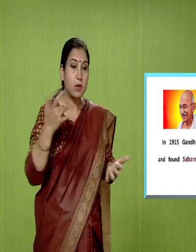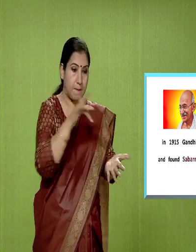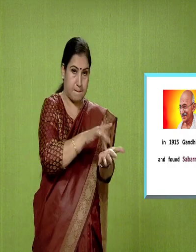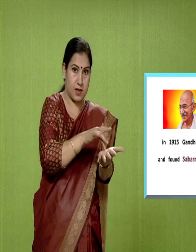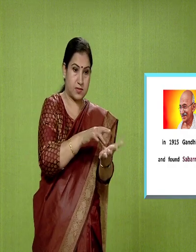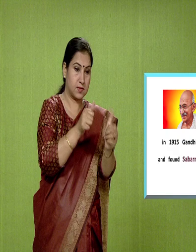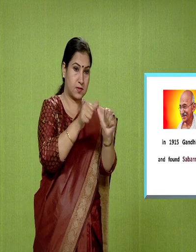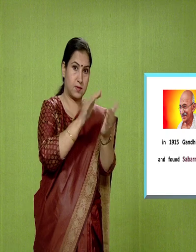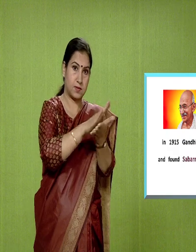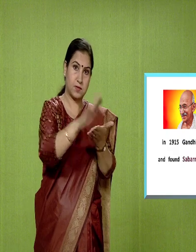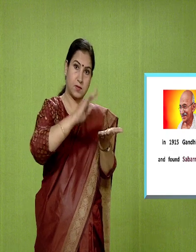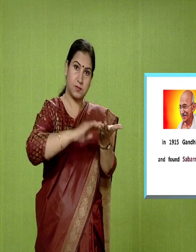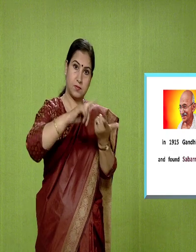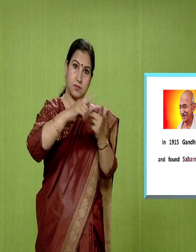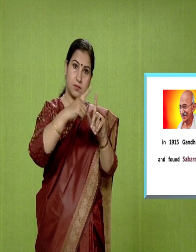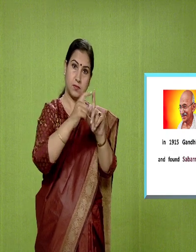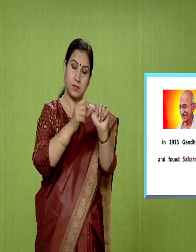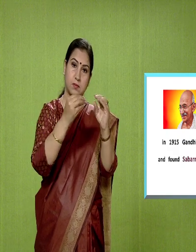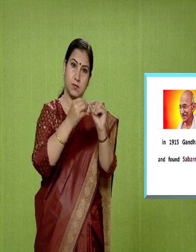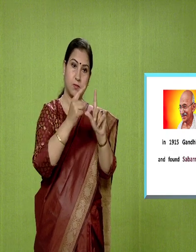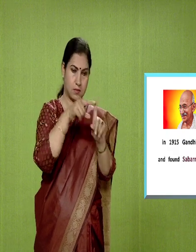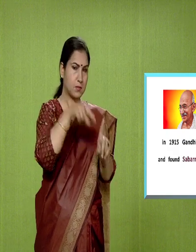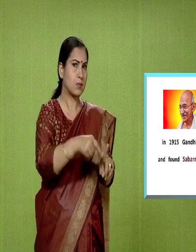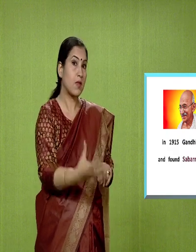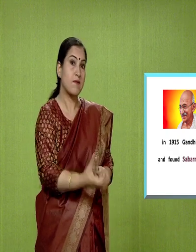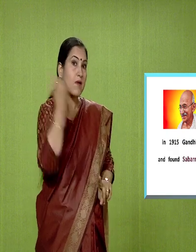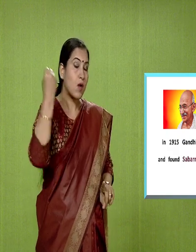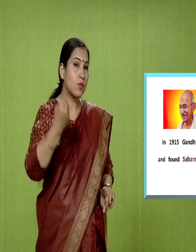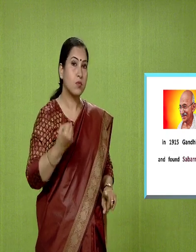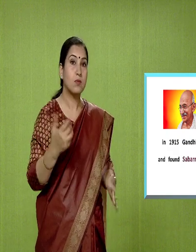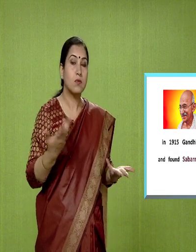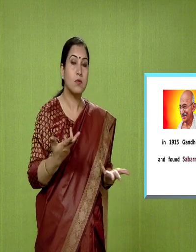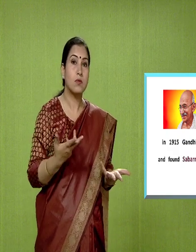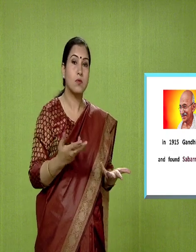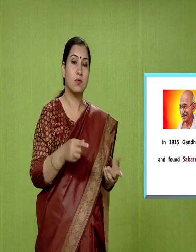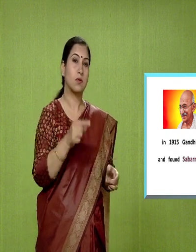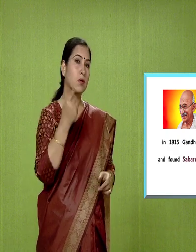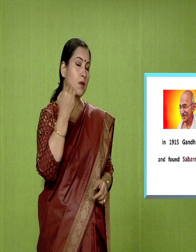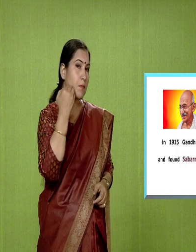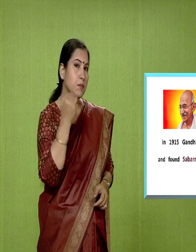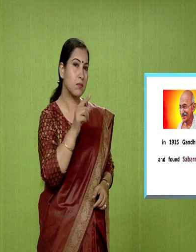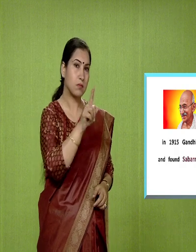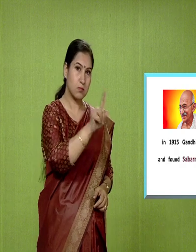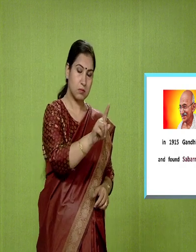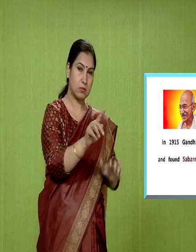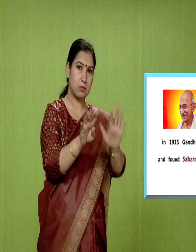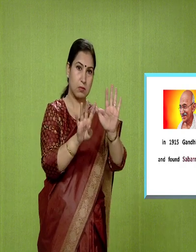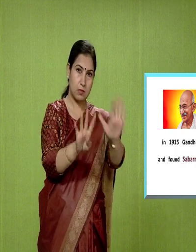that Sabarmati Ashram in Ahmedabad in the year 1916.